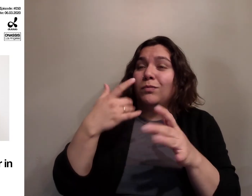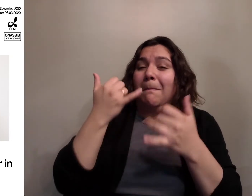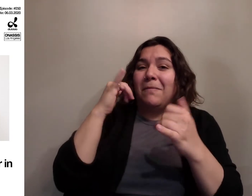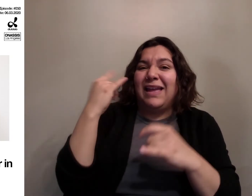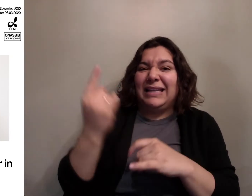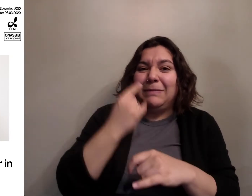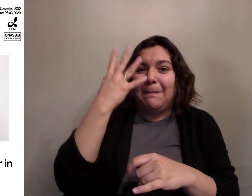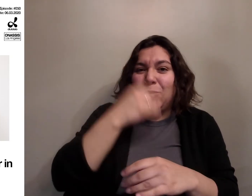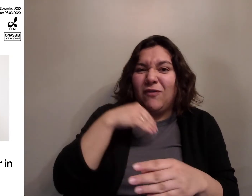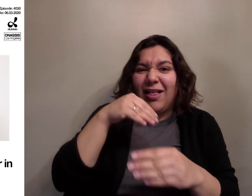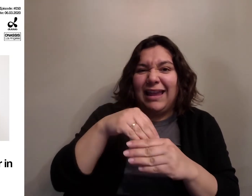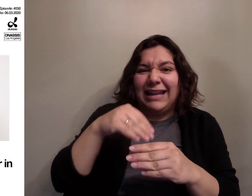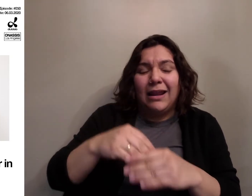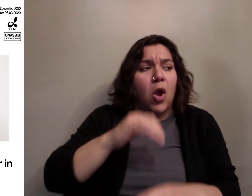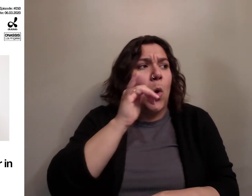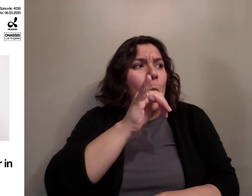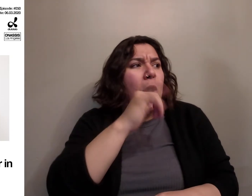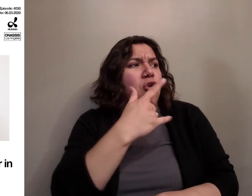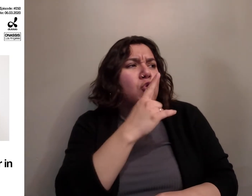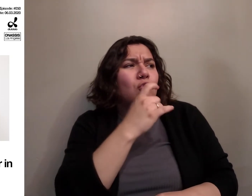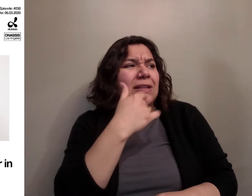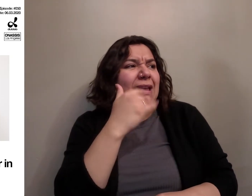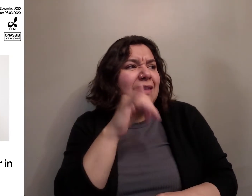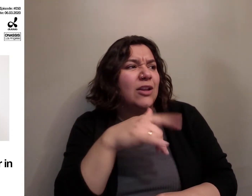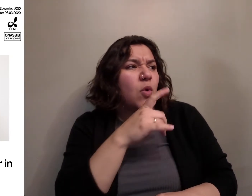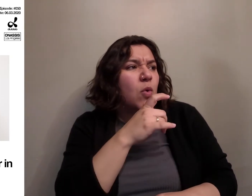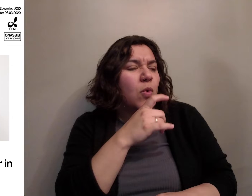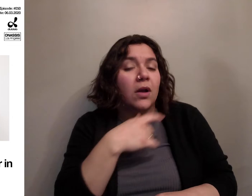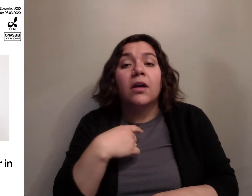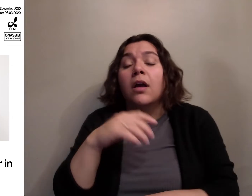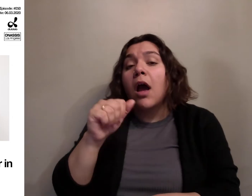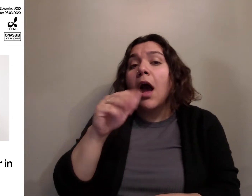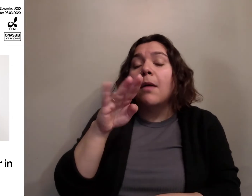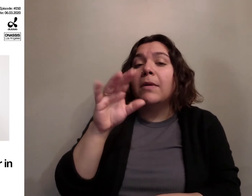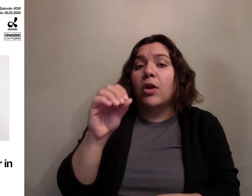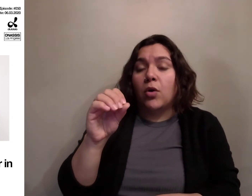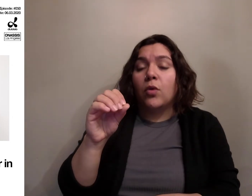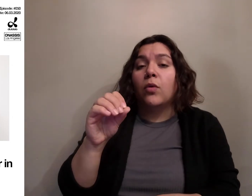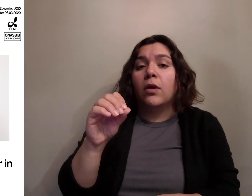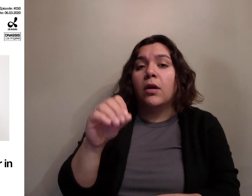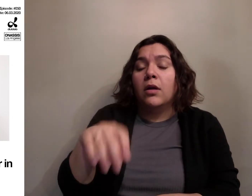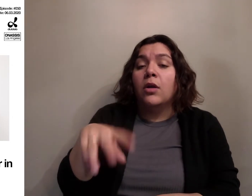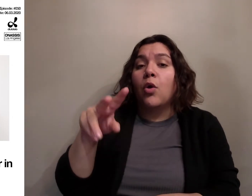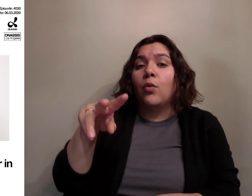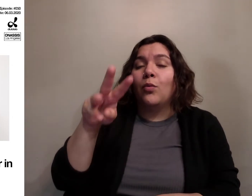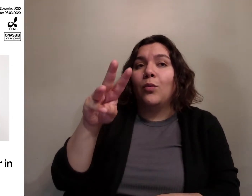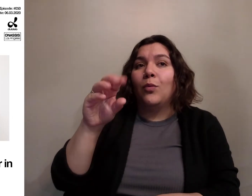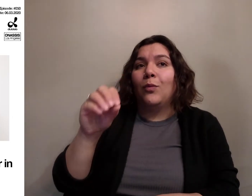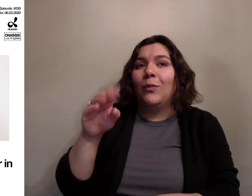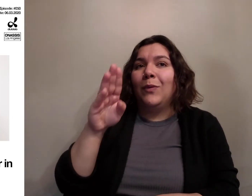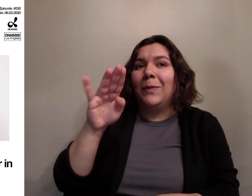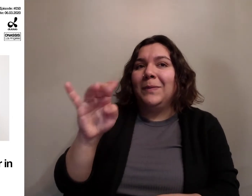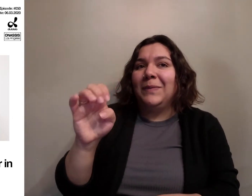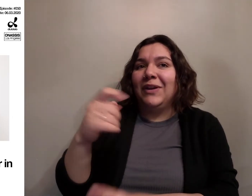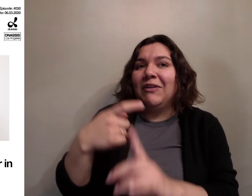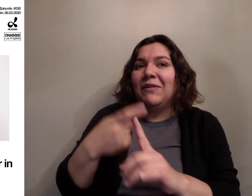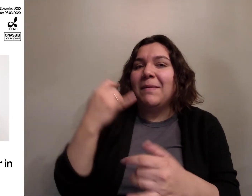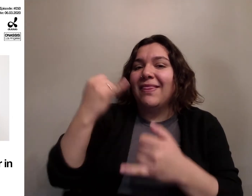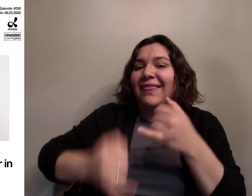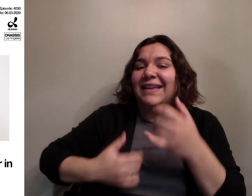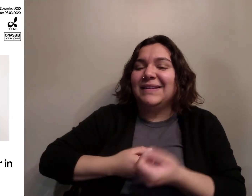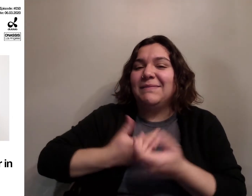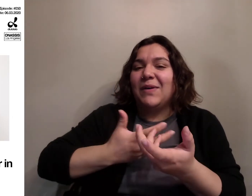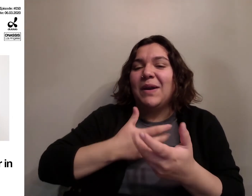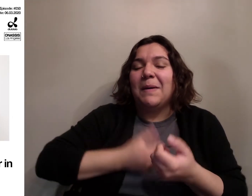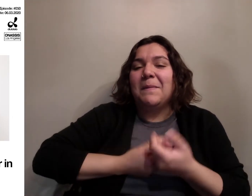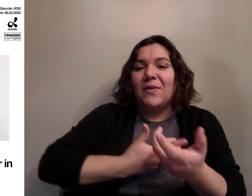ugly the world is, place something beautiful in it. Wow, and that really... Who said this? This is Abiodun Oyewole of The